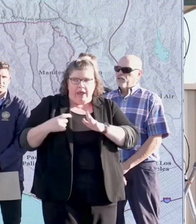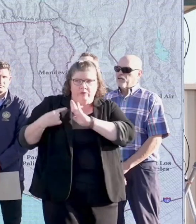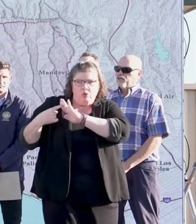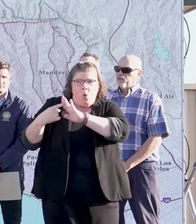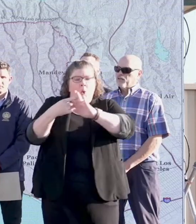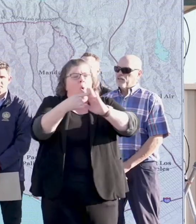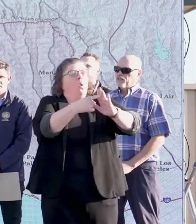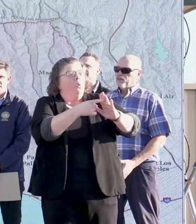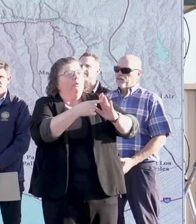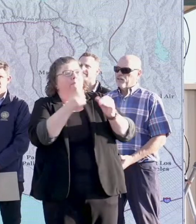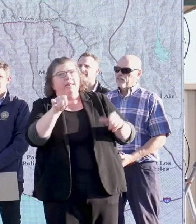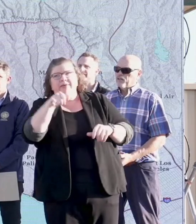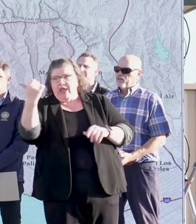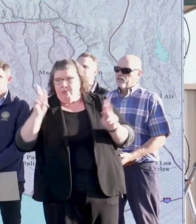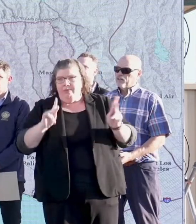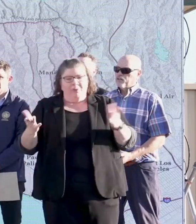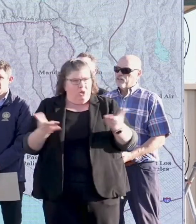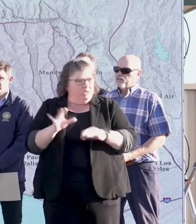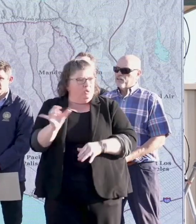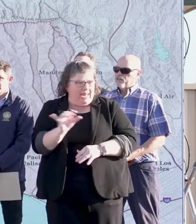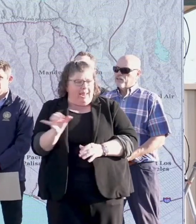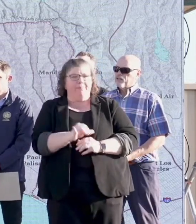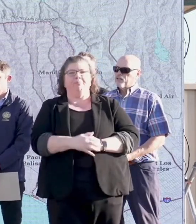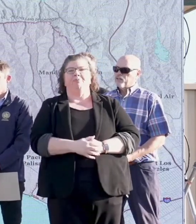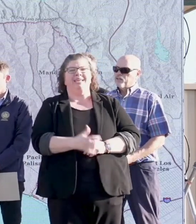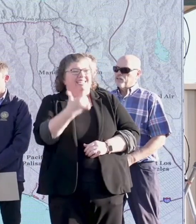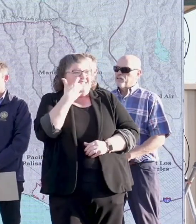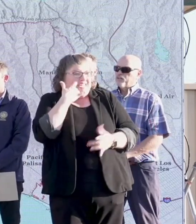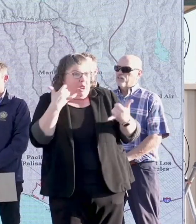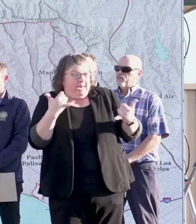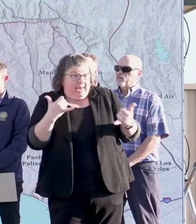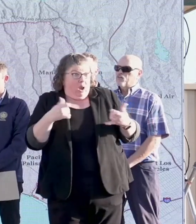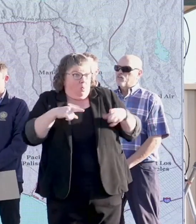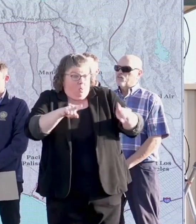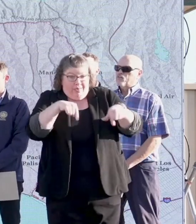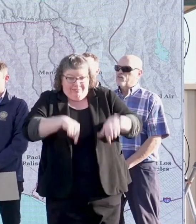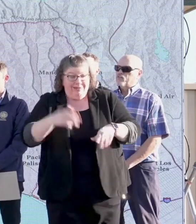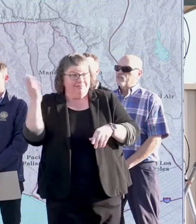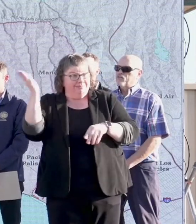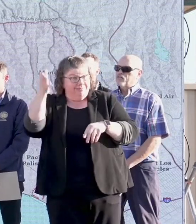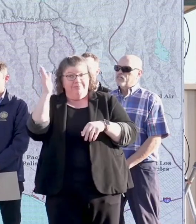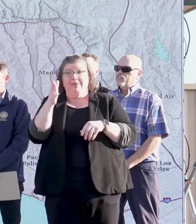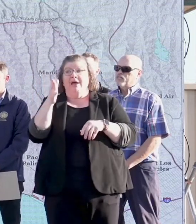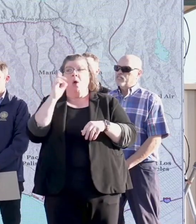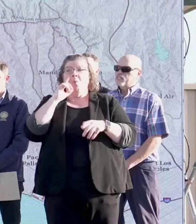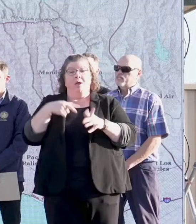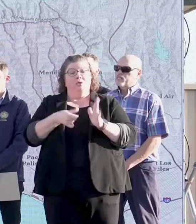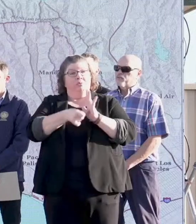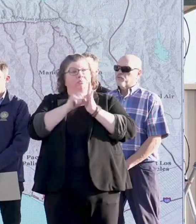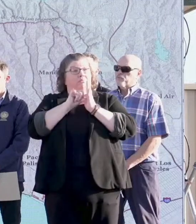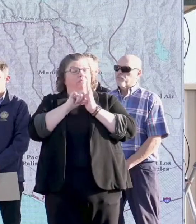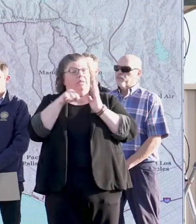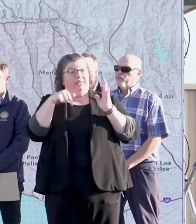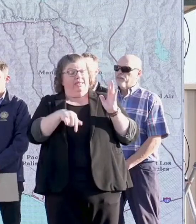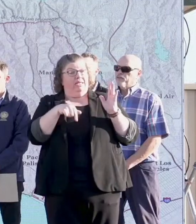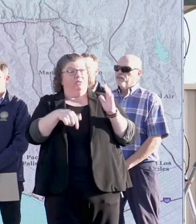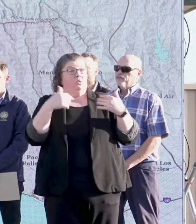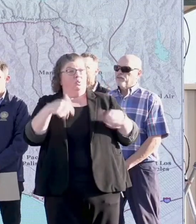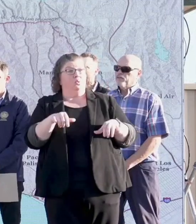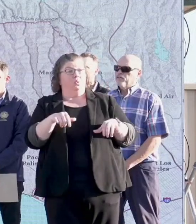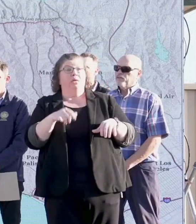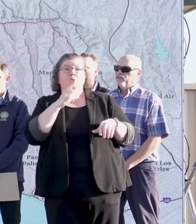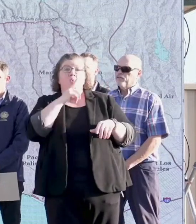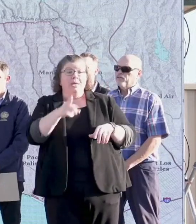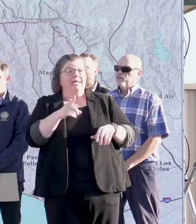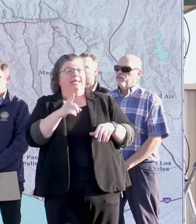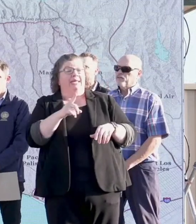first responder folks here. Just right now, as we speak, I want to just point out that this is a bipartisan